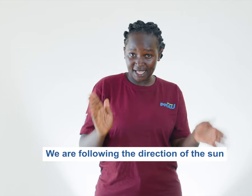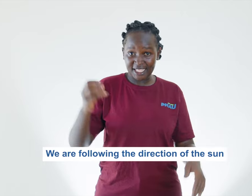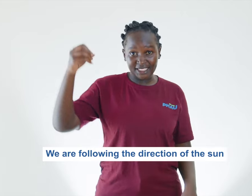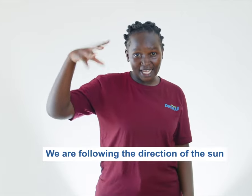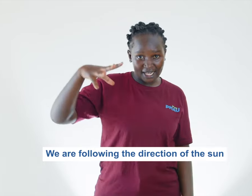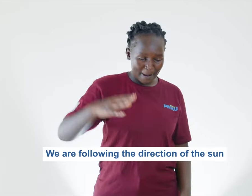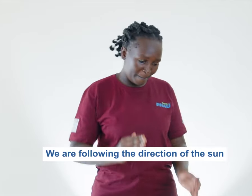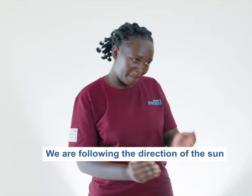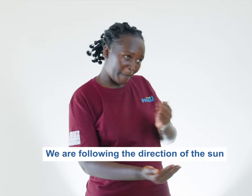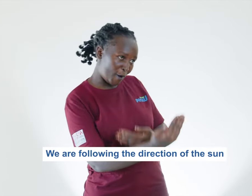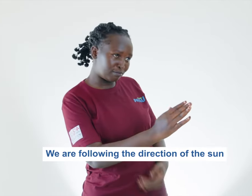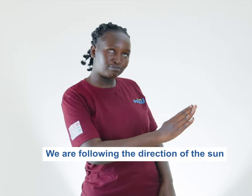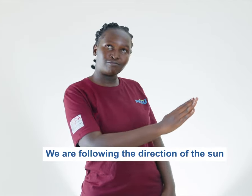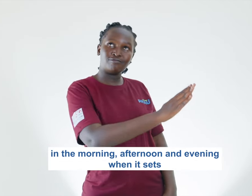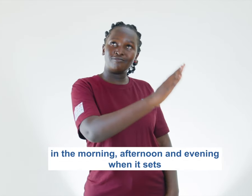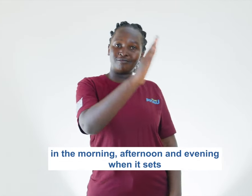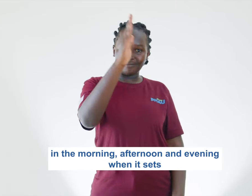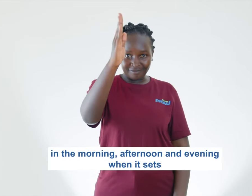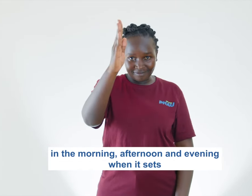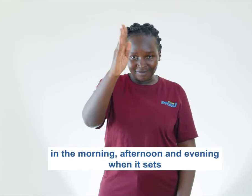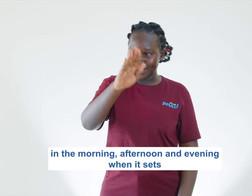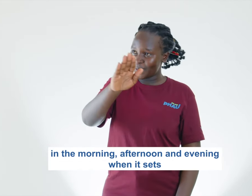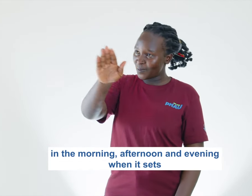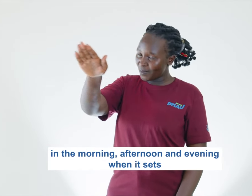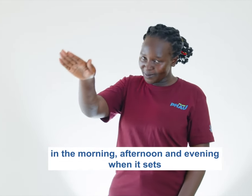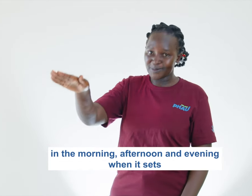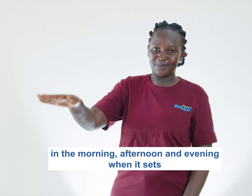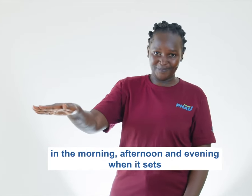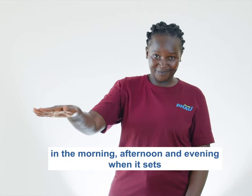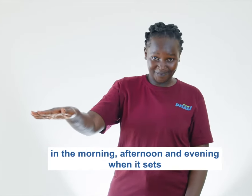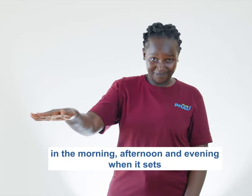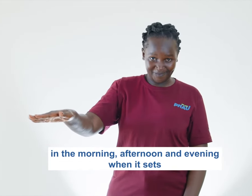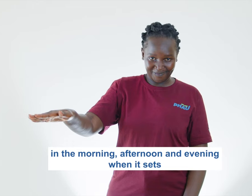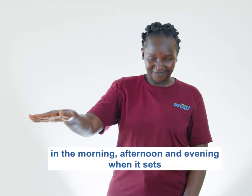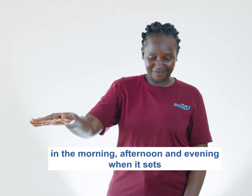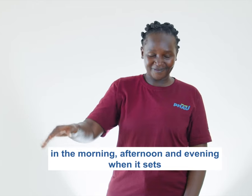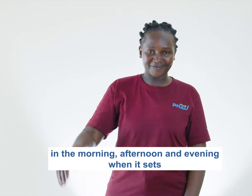the direction of the sun in the morning, afternoon and in the evening when it sets.